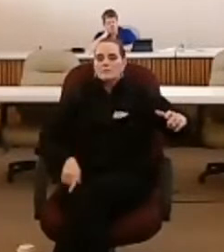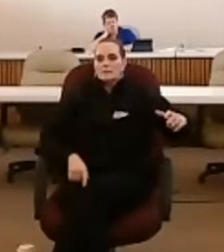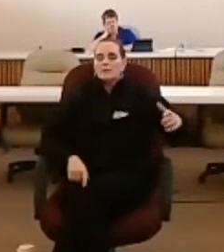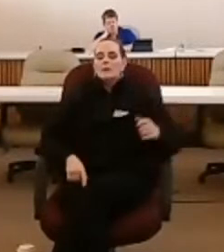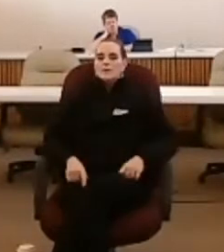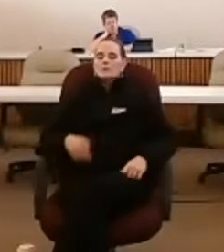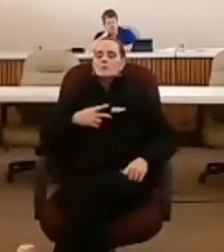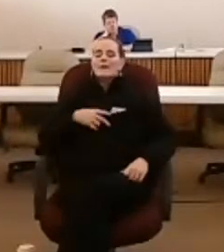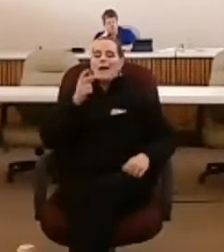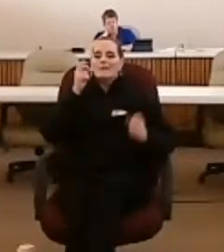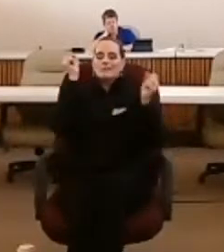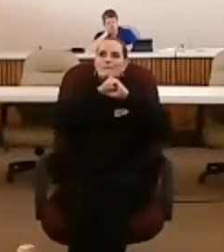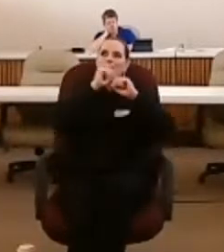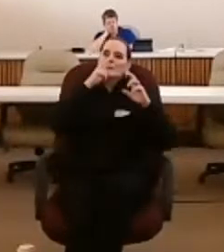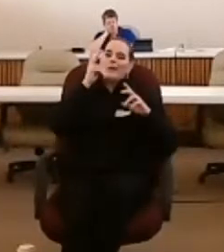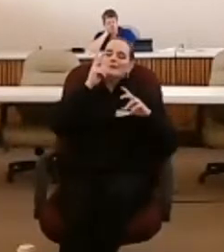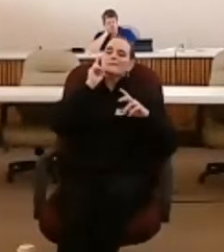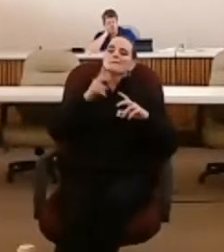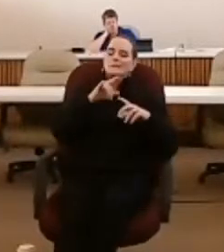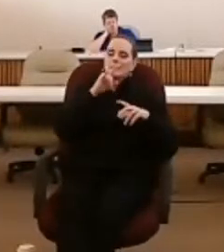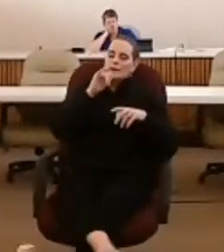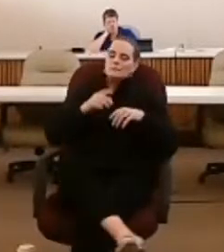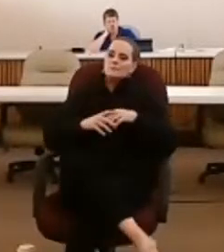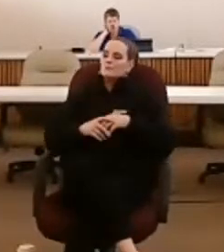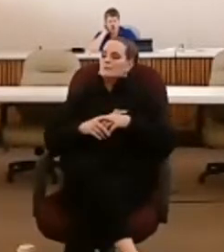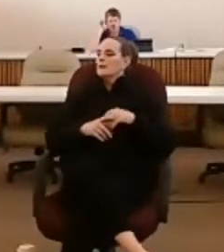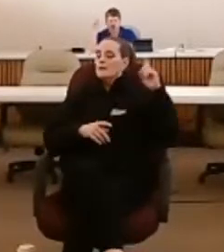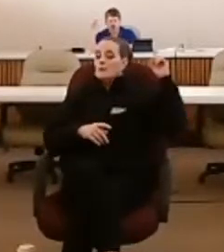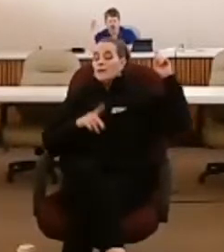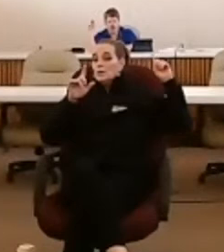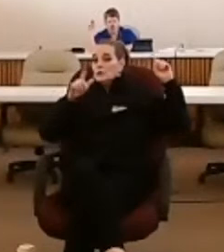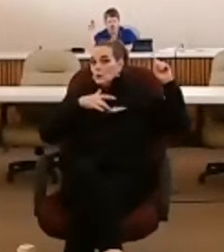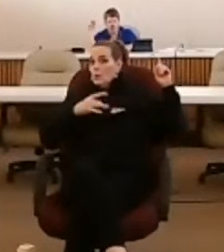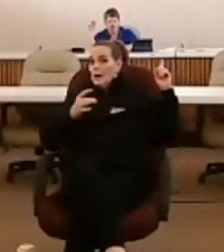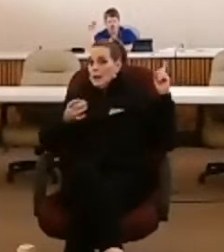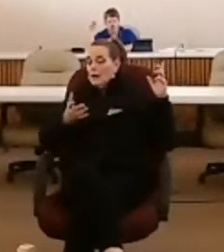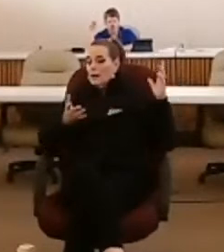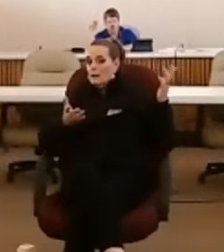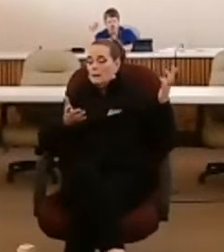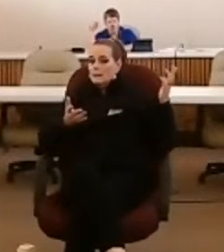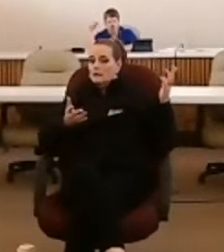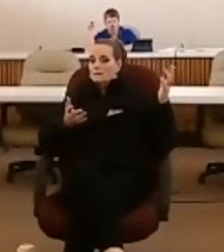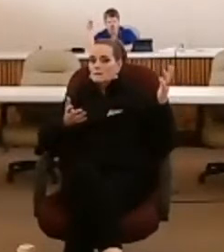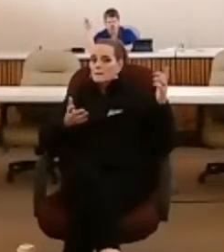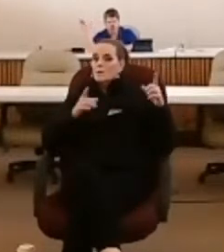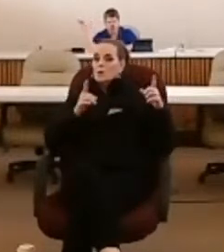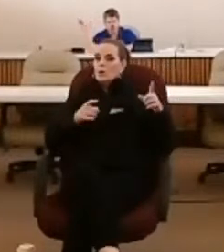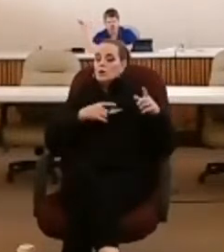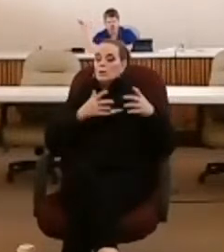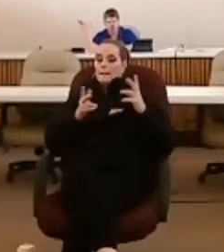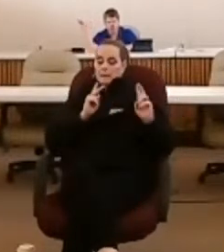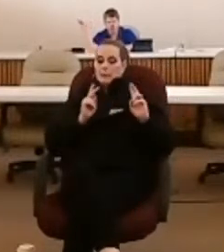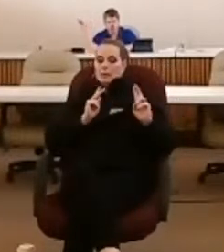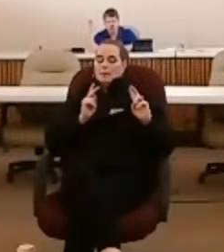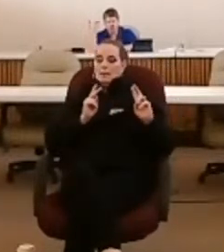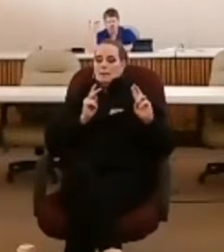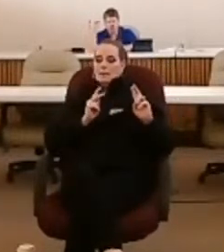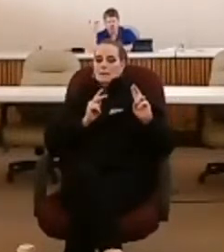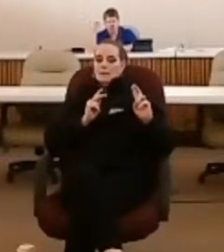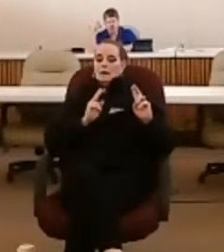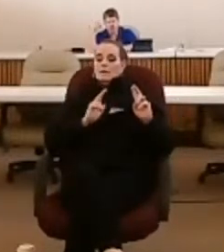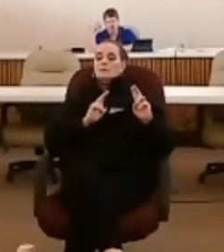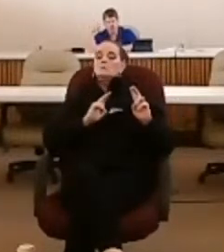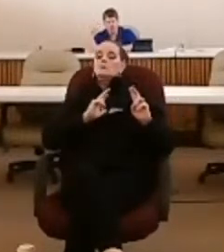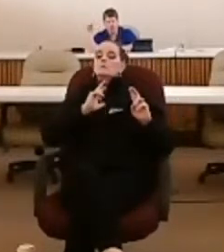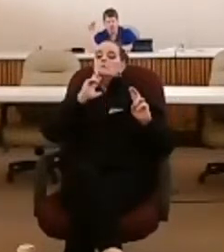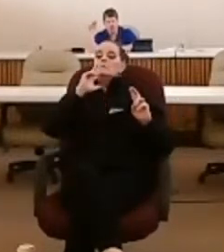coming around the cul-de-sac and we're not hitting them. Okay. That'd be So you horrible. guys like to have the people park on the inside